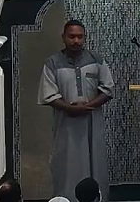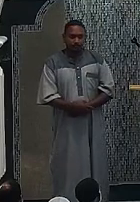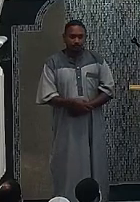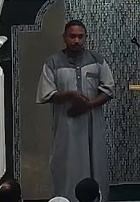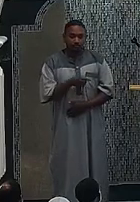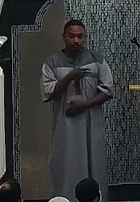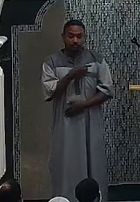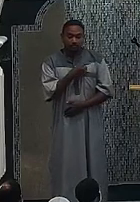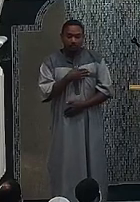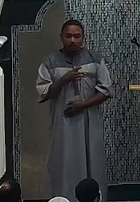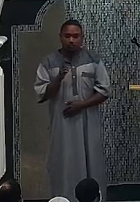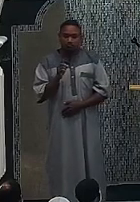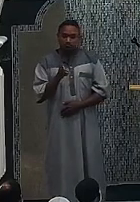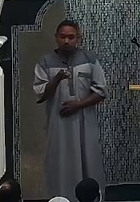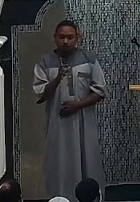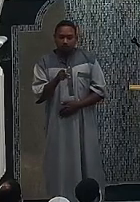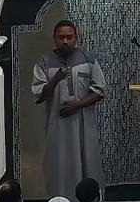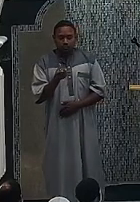When we greet,